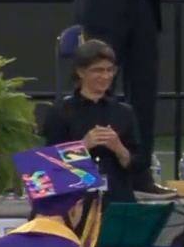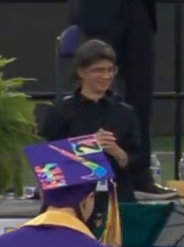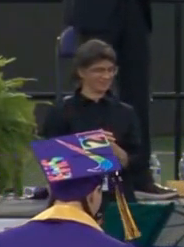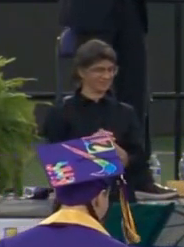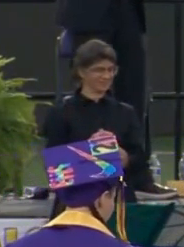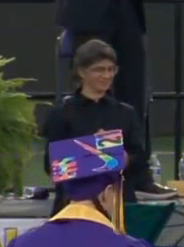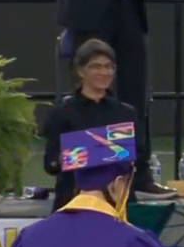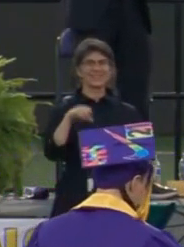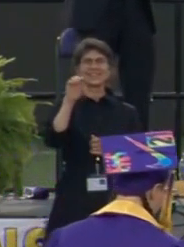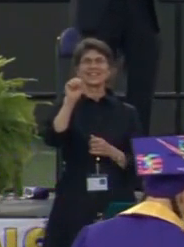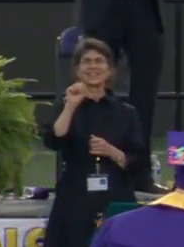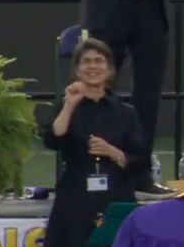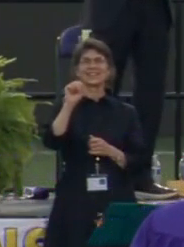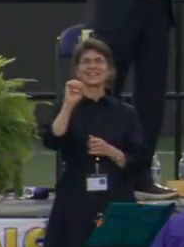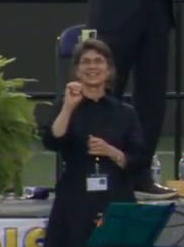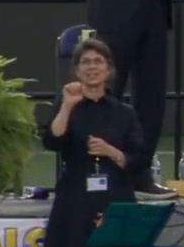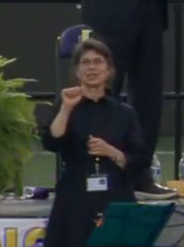Sean Cunningham.